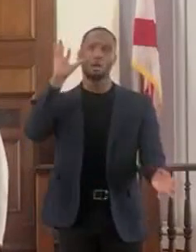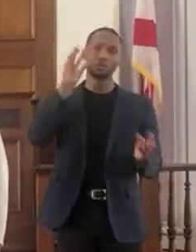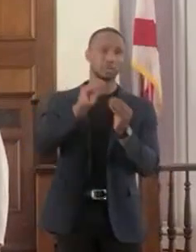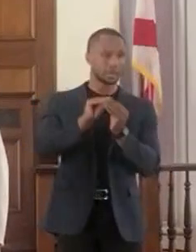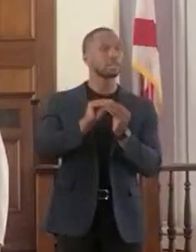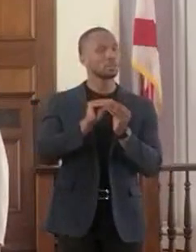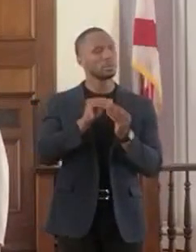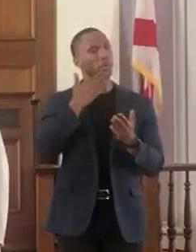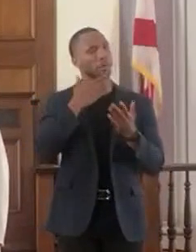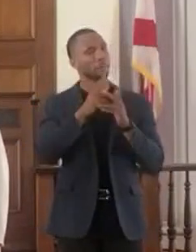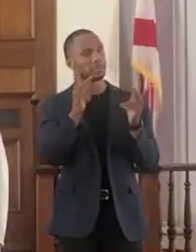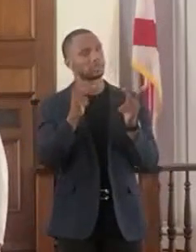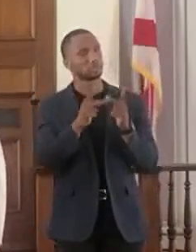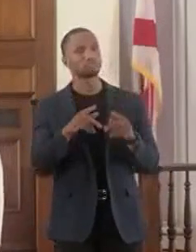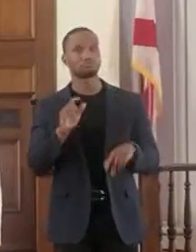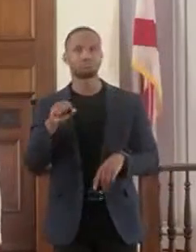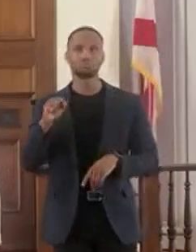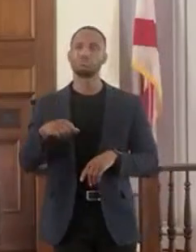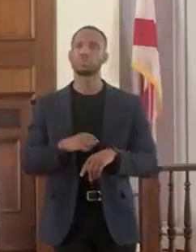us in a good position.